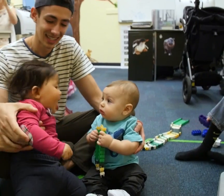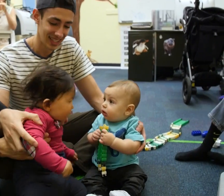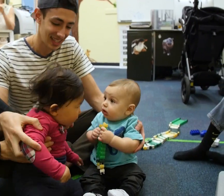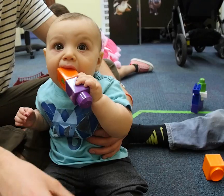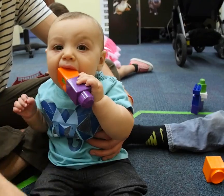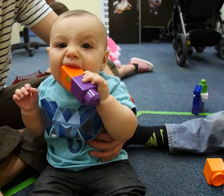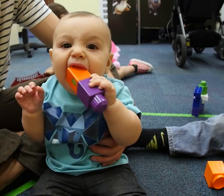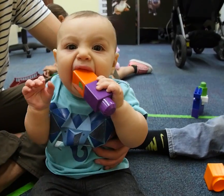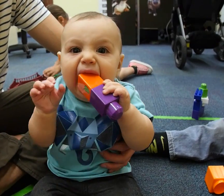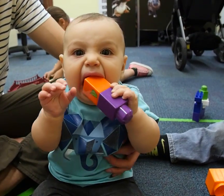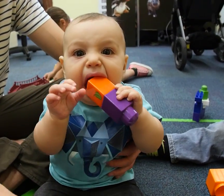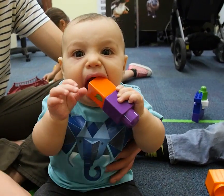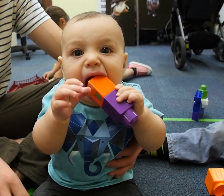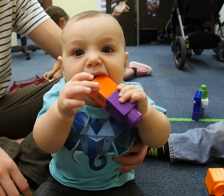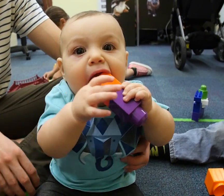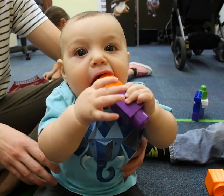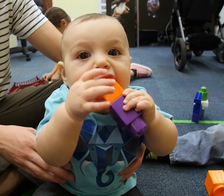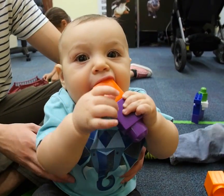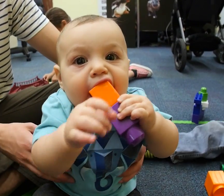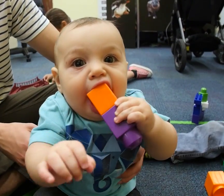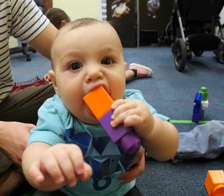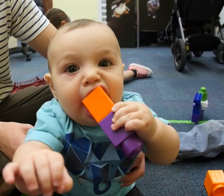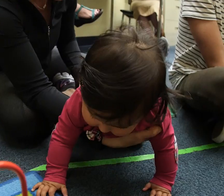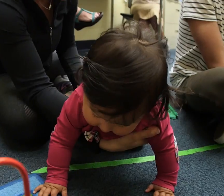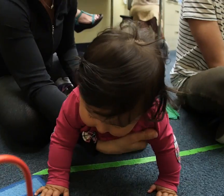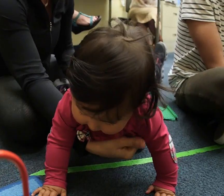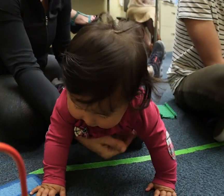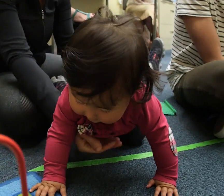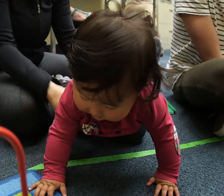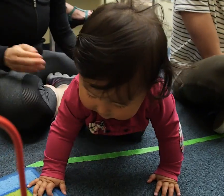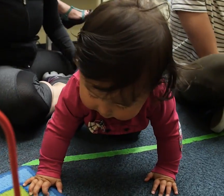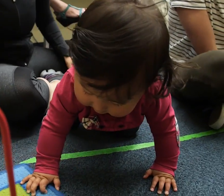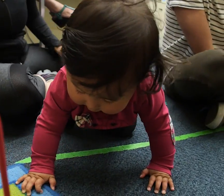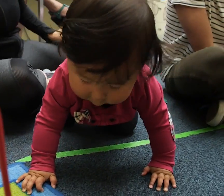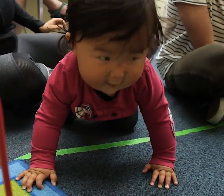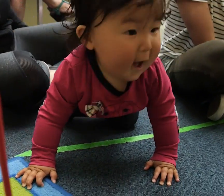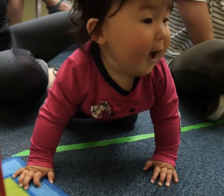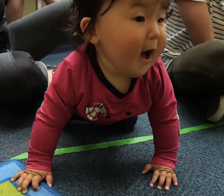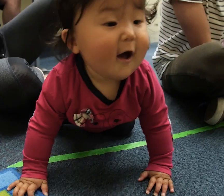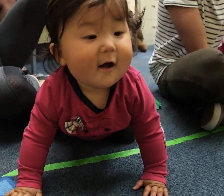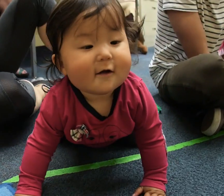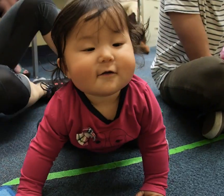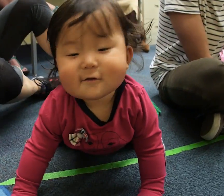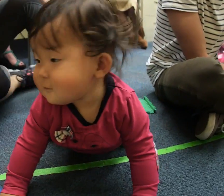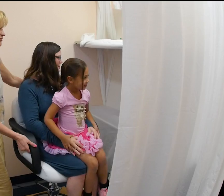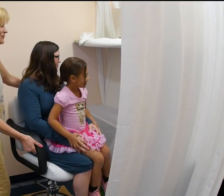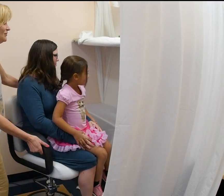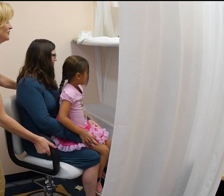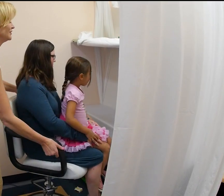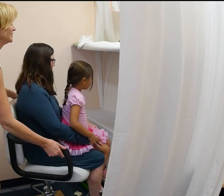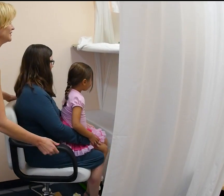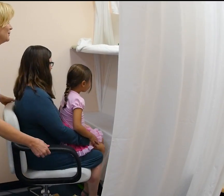is to say a full house of both hearing and deaf children ready to take their turns in the hot seat. RAYNE